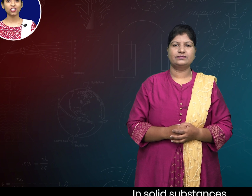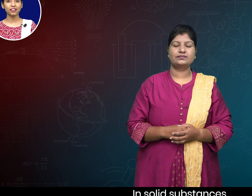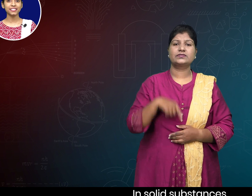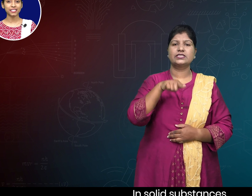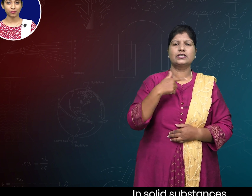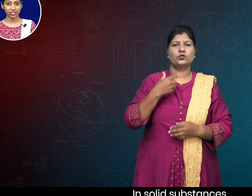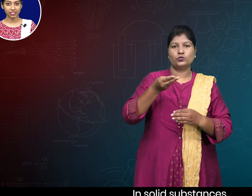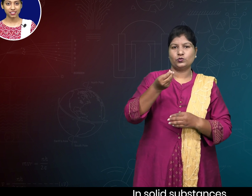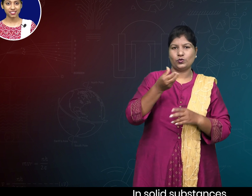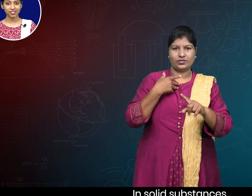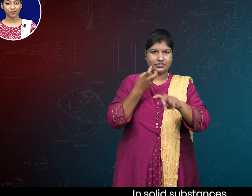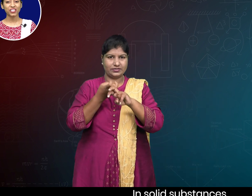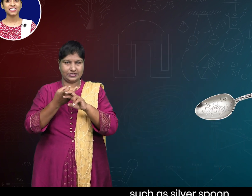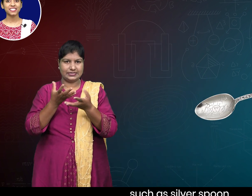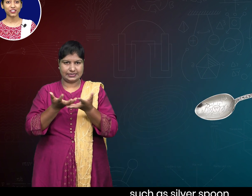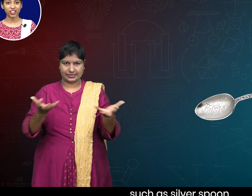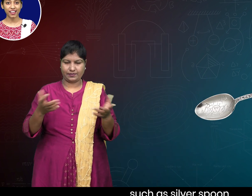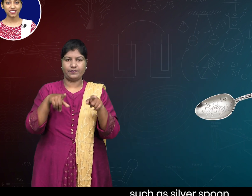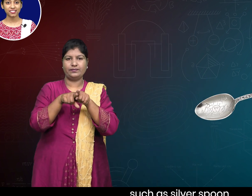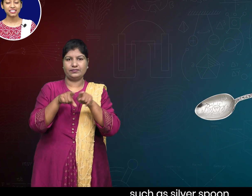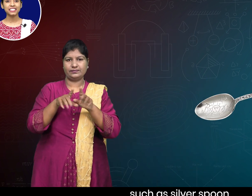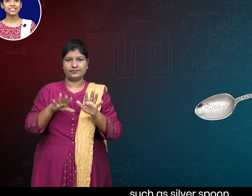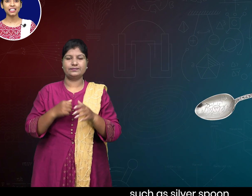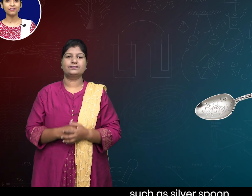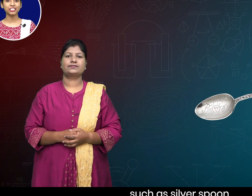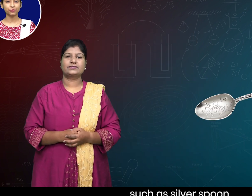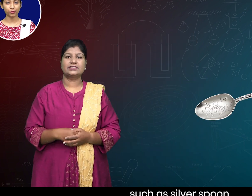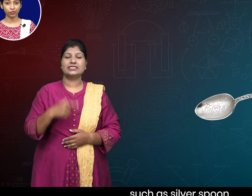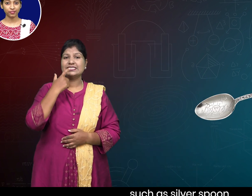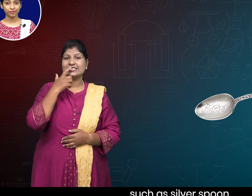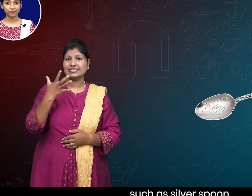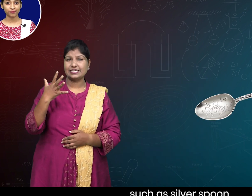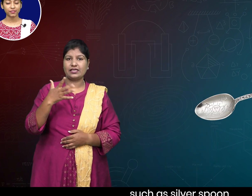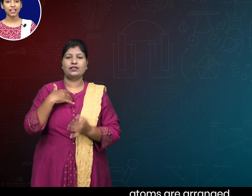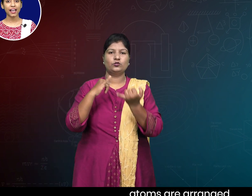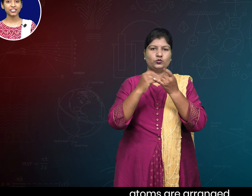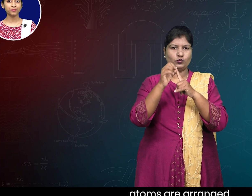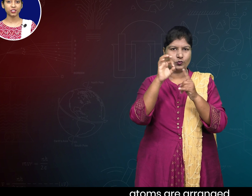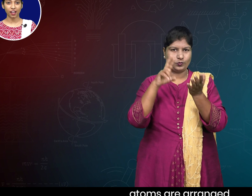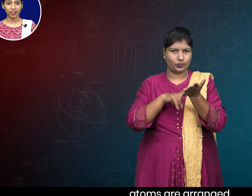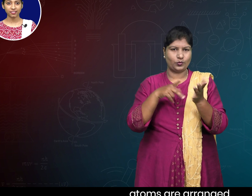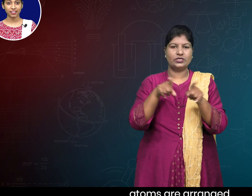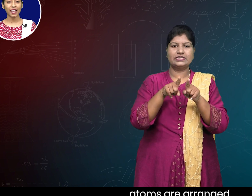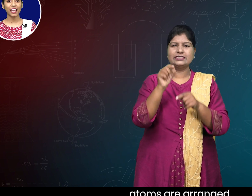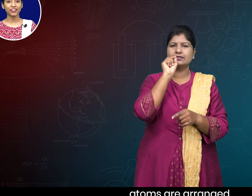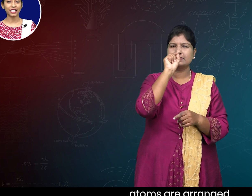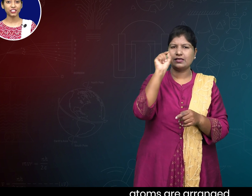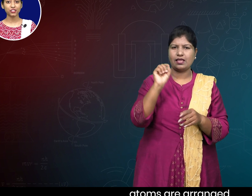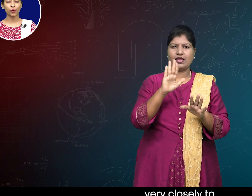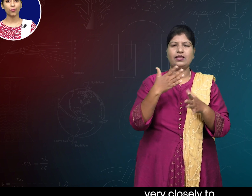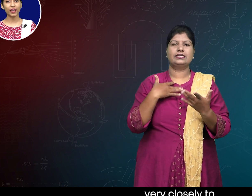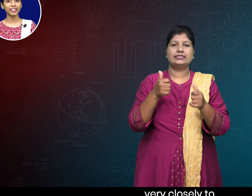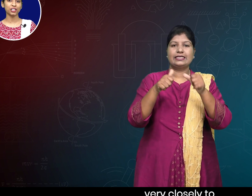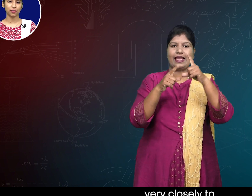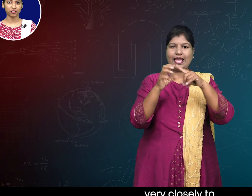In solid substances such as silver spoon, atoms are